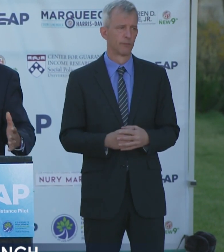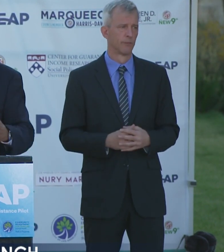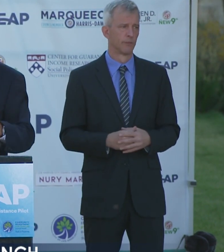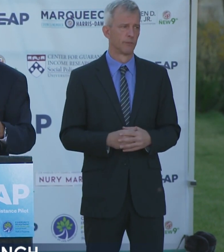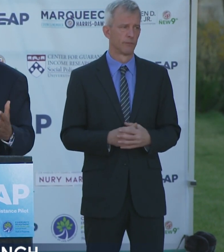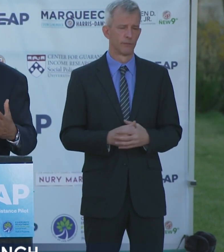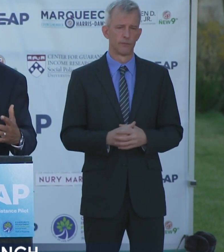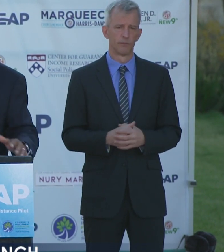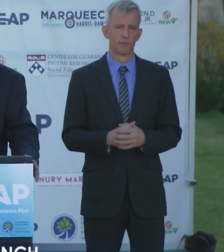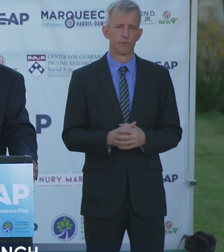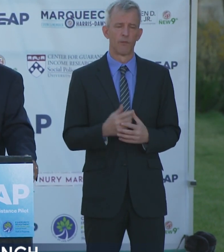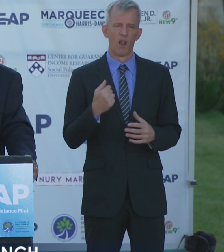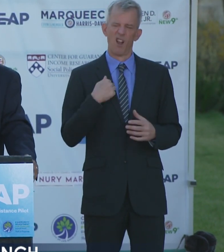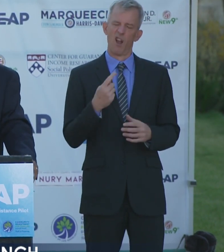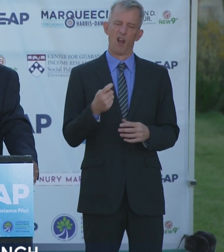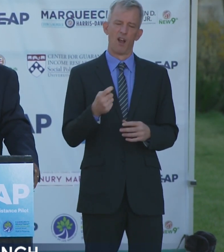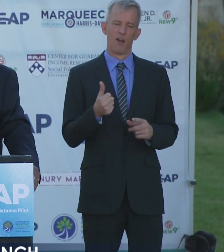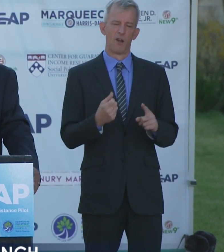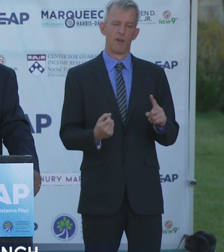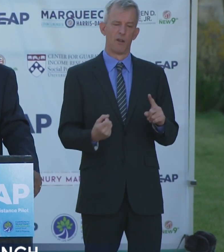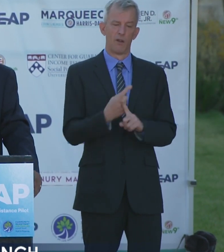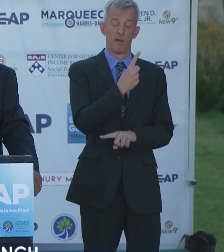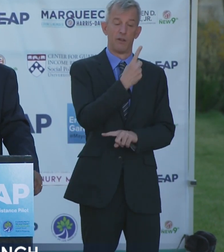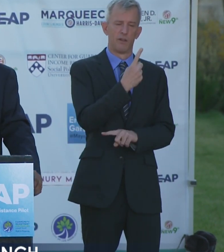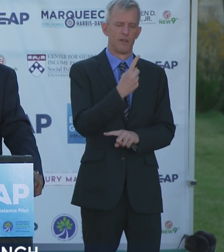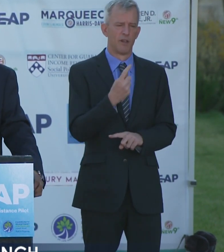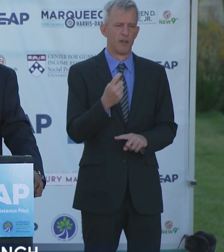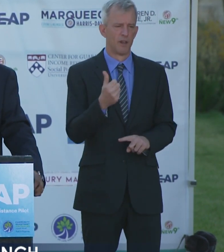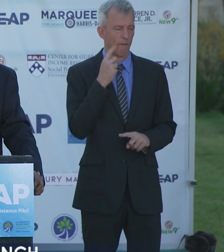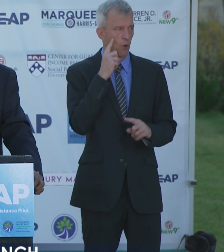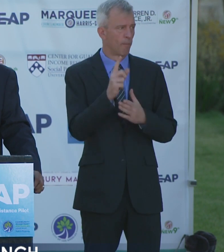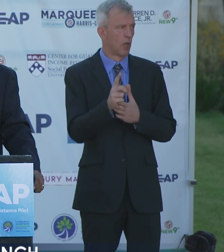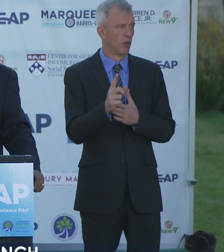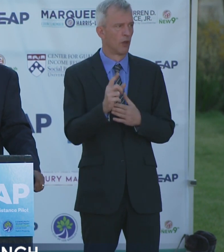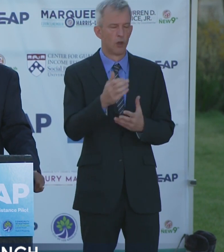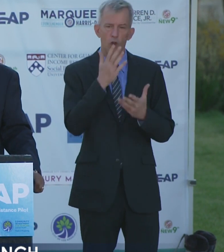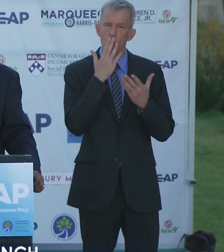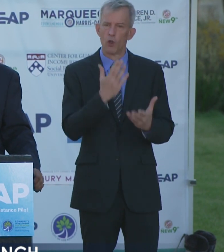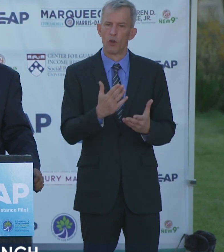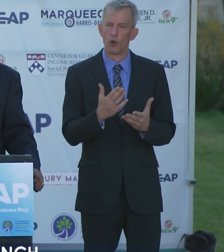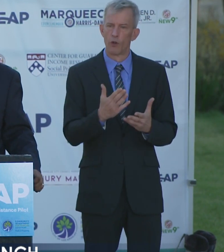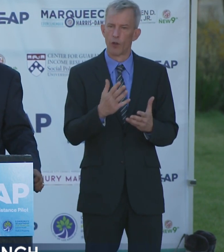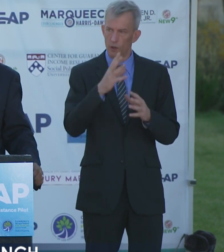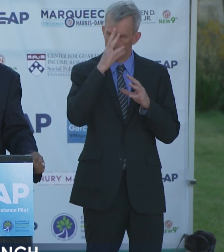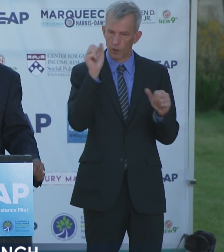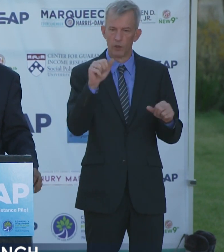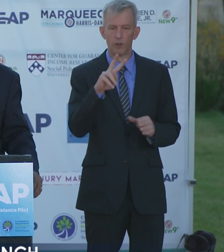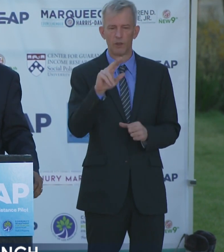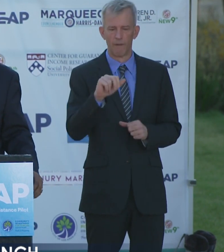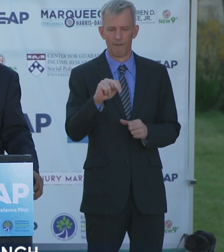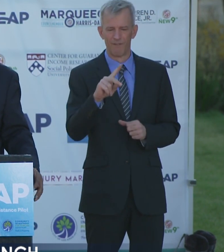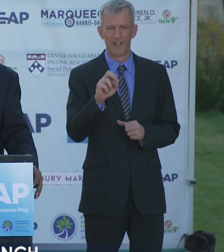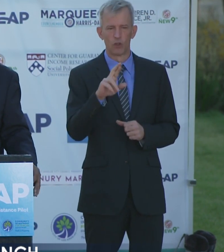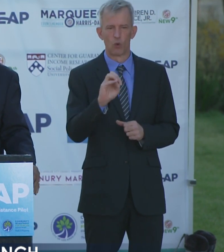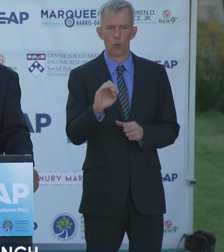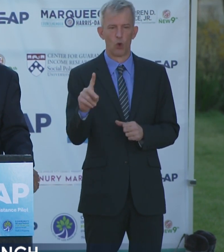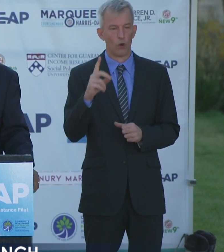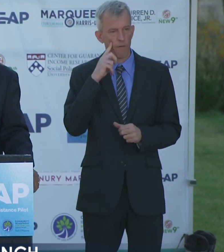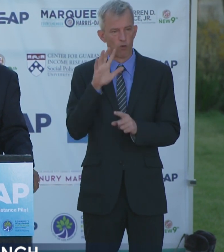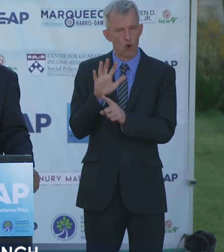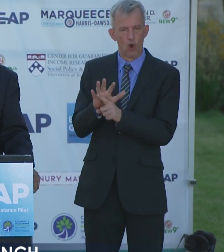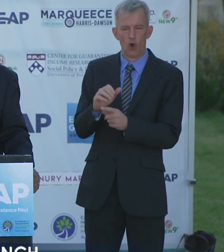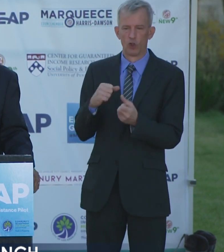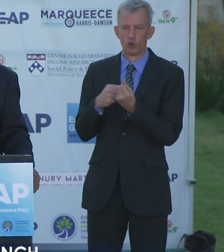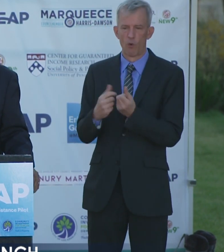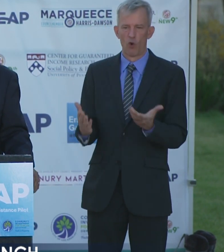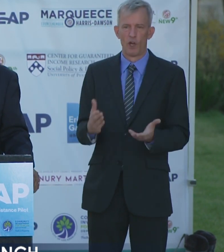Let me just go off script for a minute and again thank our President Vanderwood for her support here at Trade Tech College. And